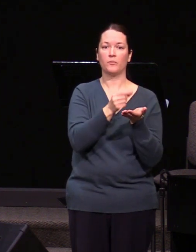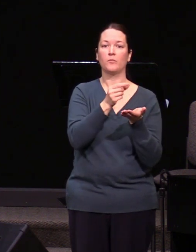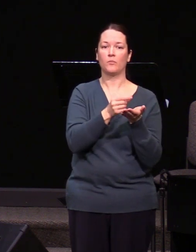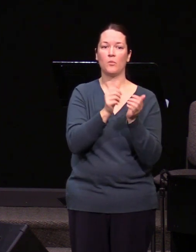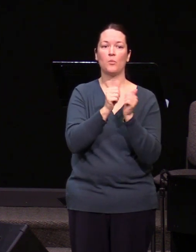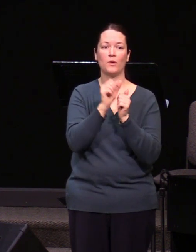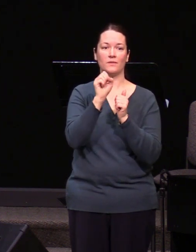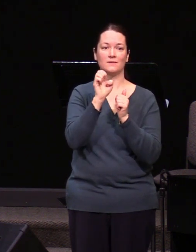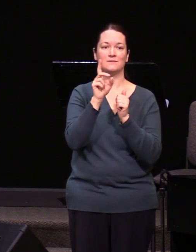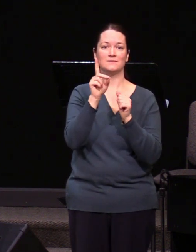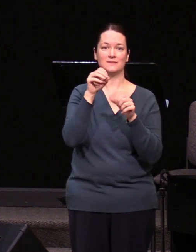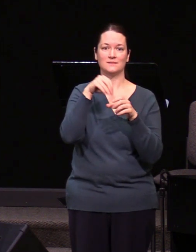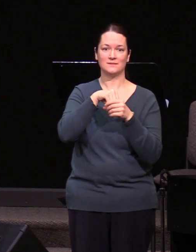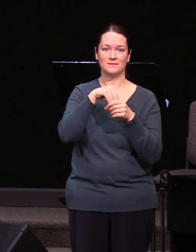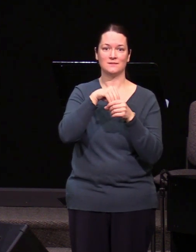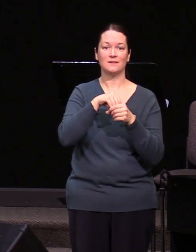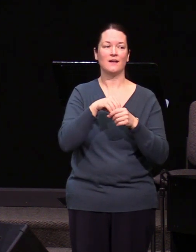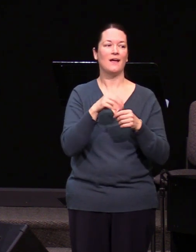Each one has,